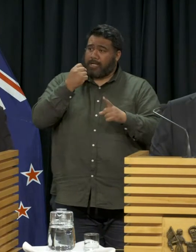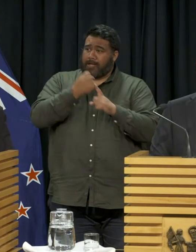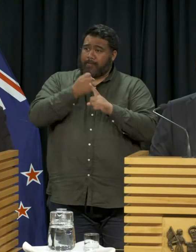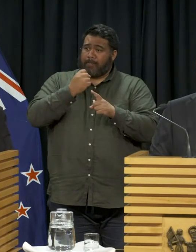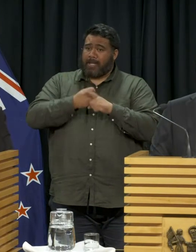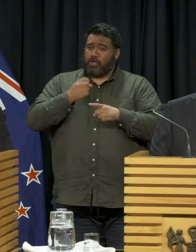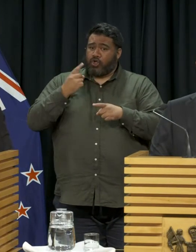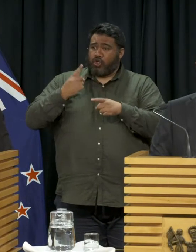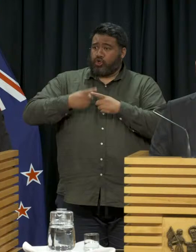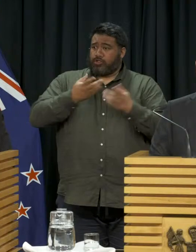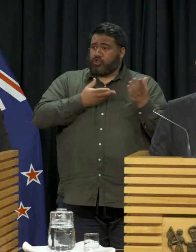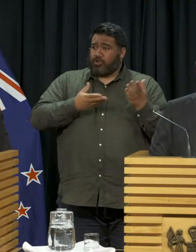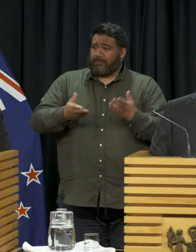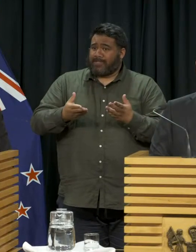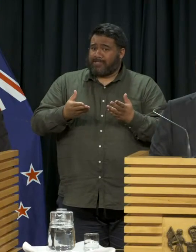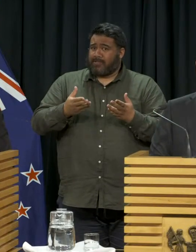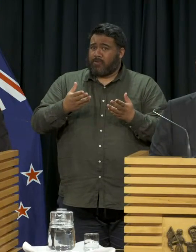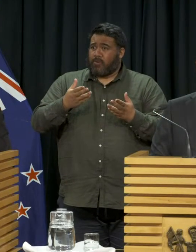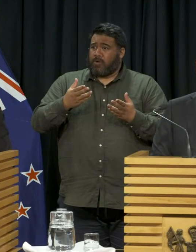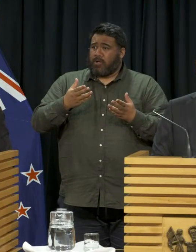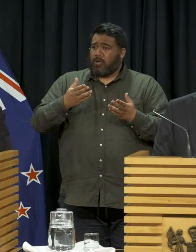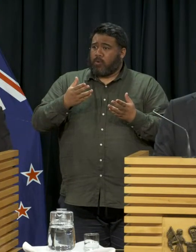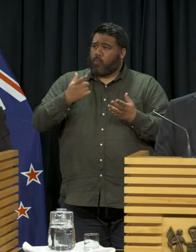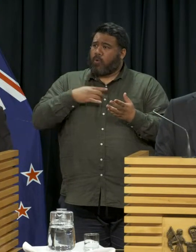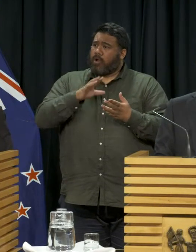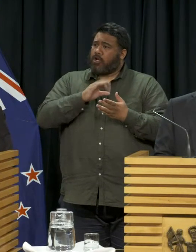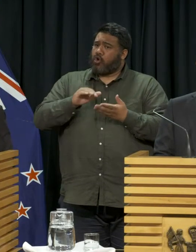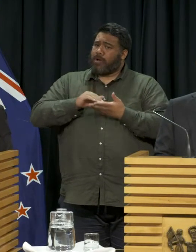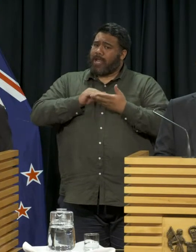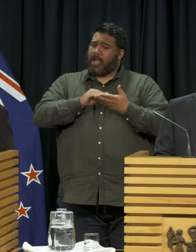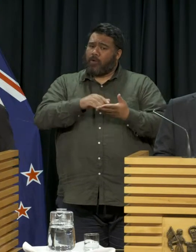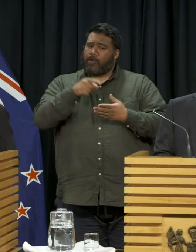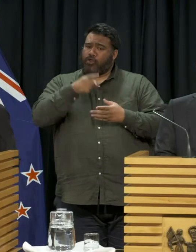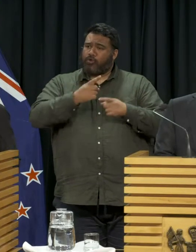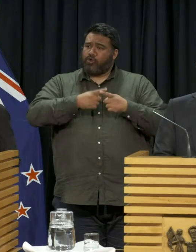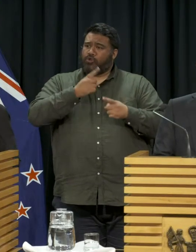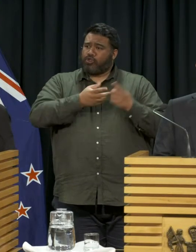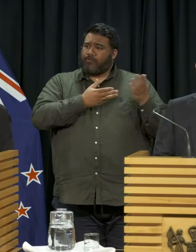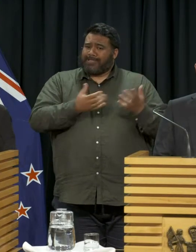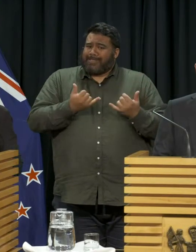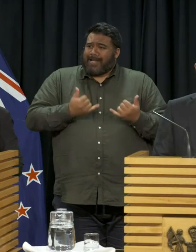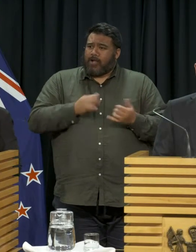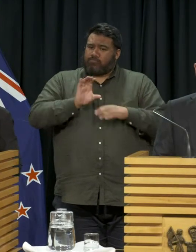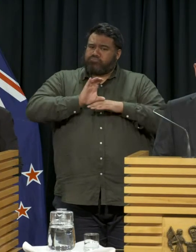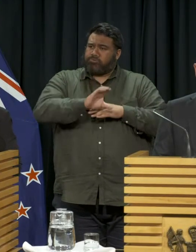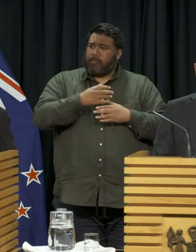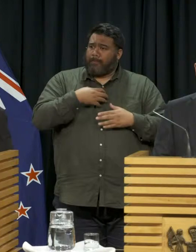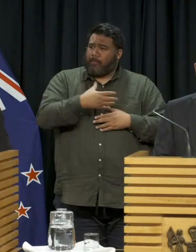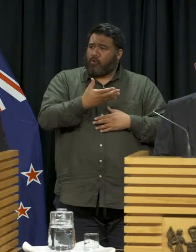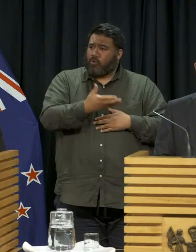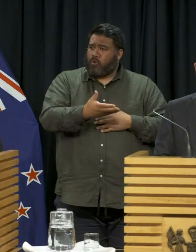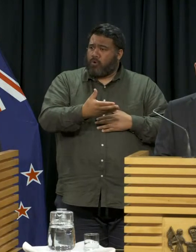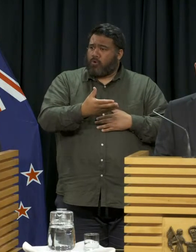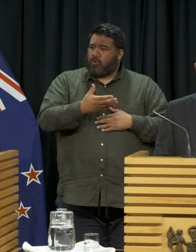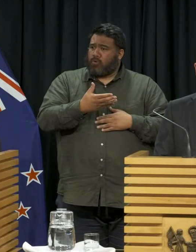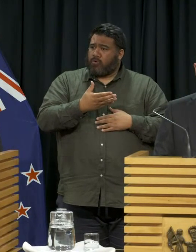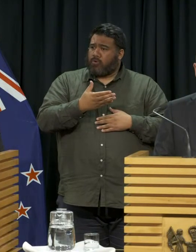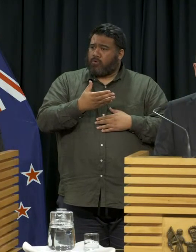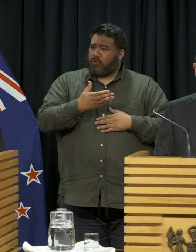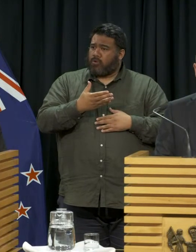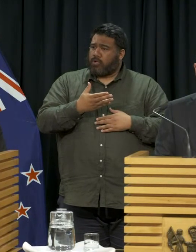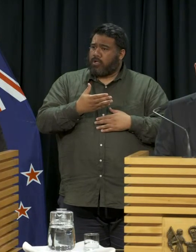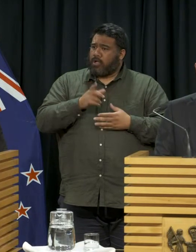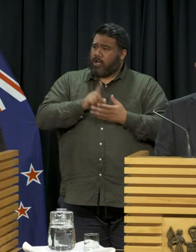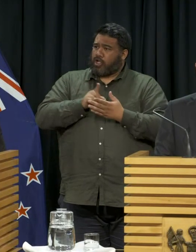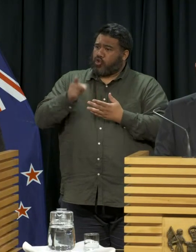fair. Not necessarily. Why not give more help to acute services then, which are clearly under such serious? And I would argue you only had the help, but you had to legally